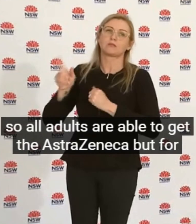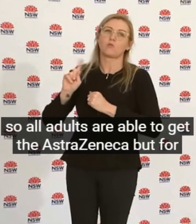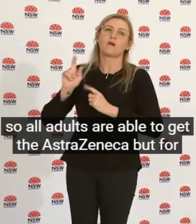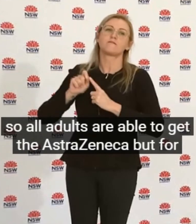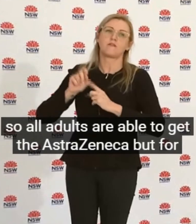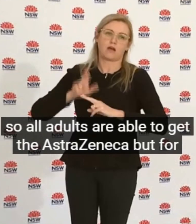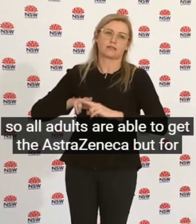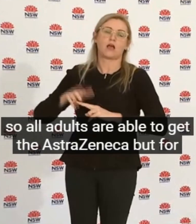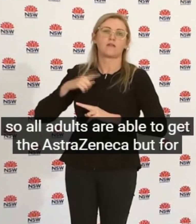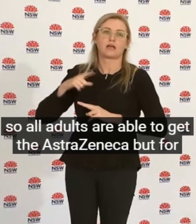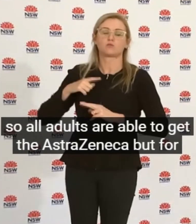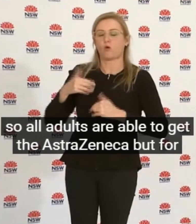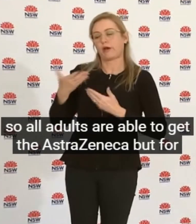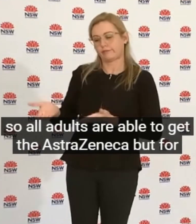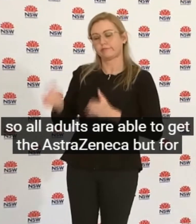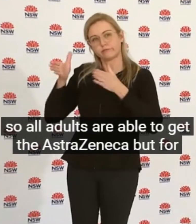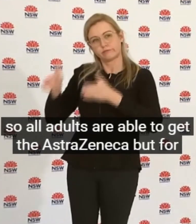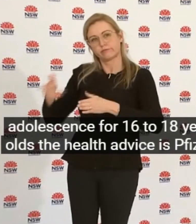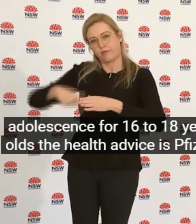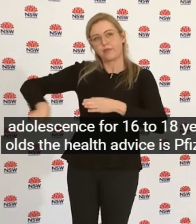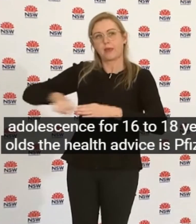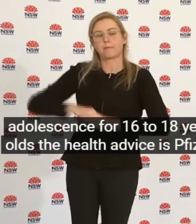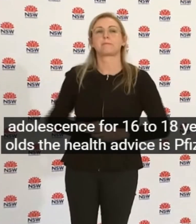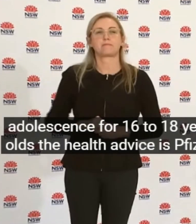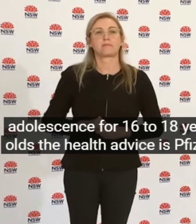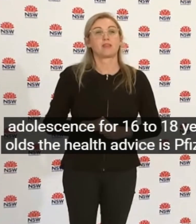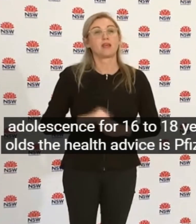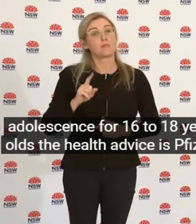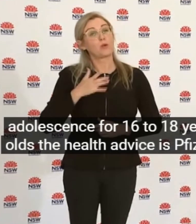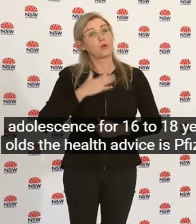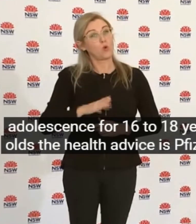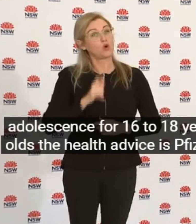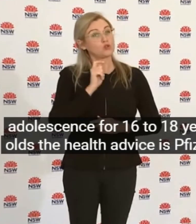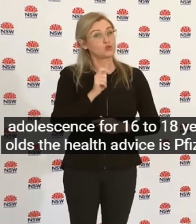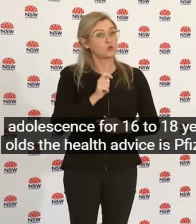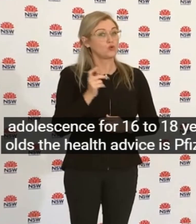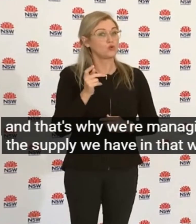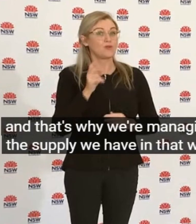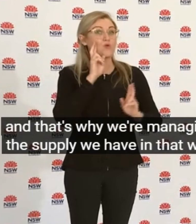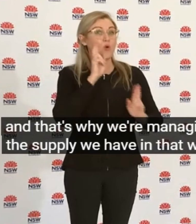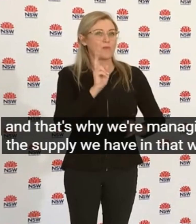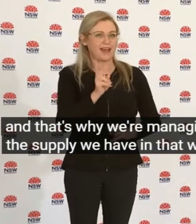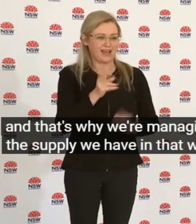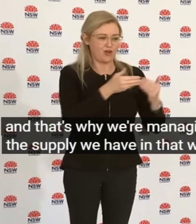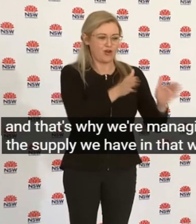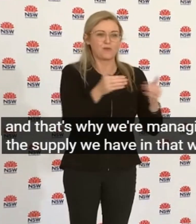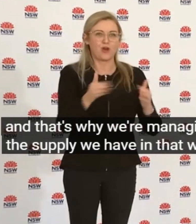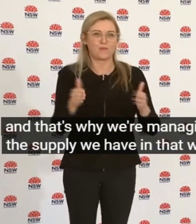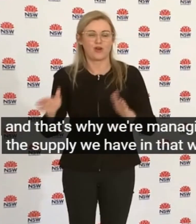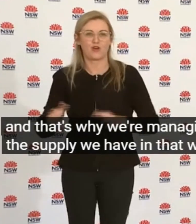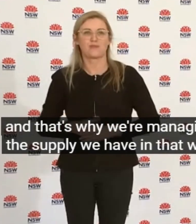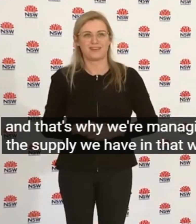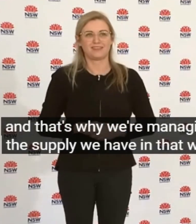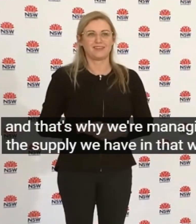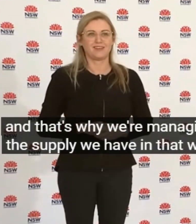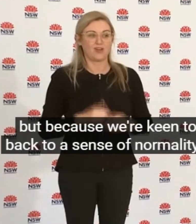way. But because we're keen to get back to a sense of normality in New South Wales as quickly as we can, we're making the best of what we have, of